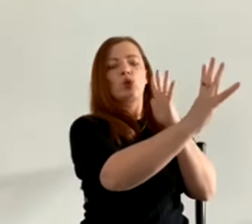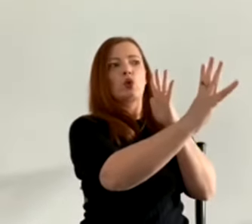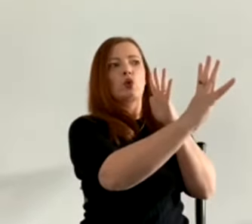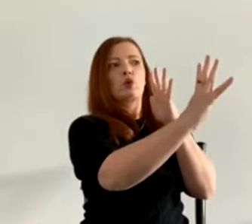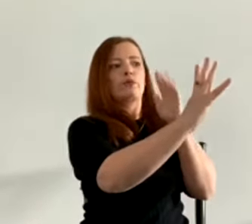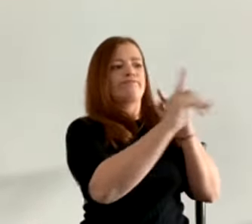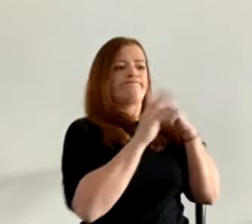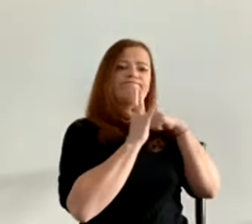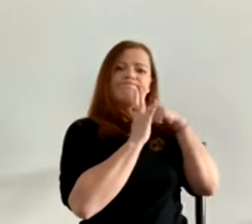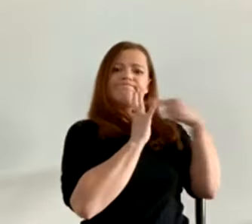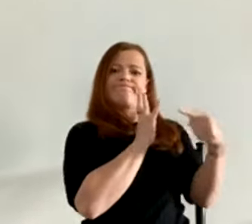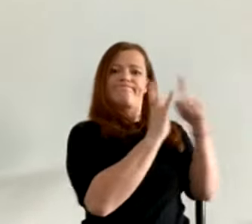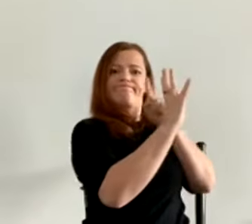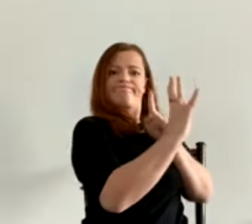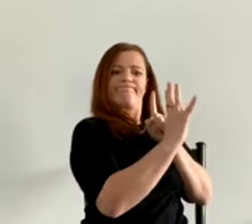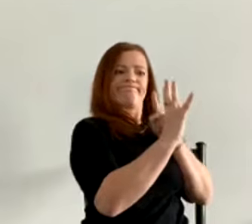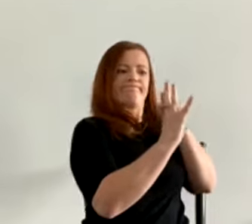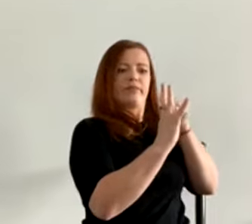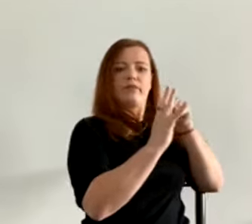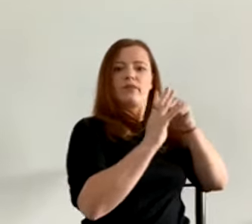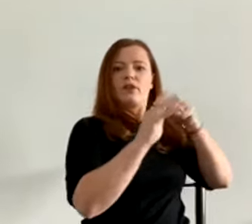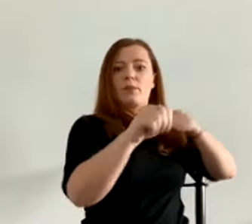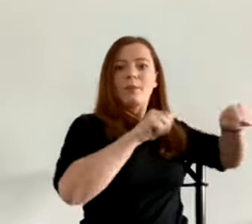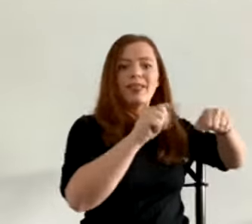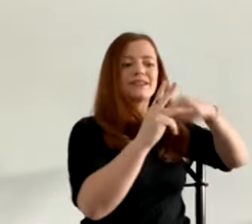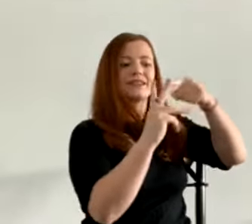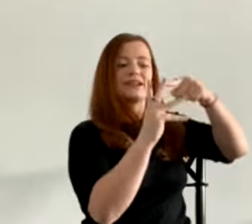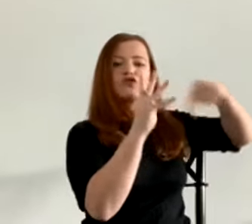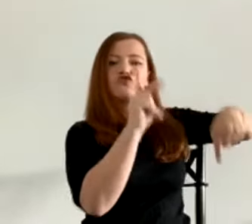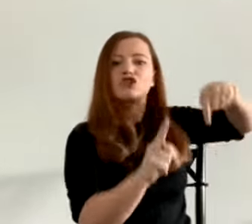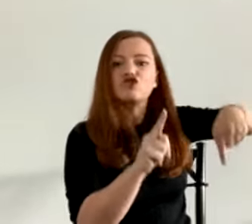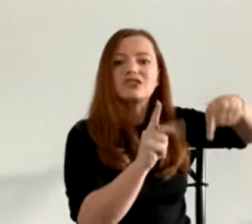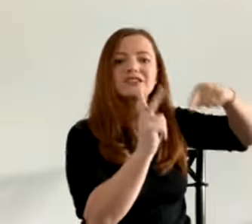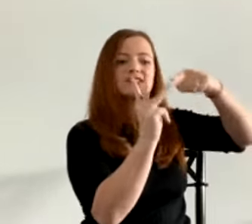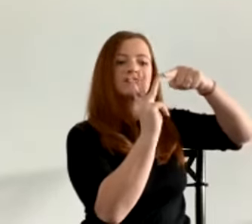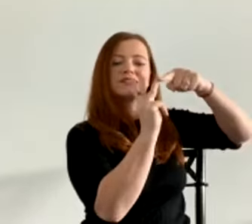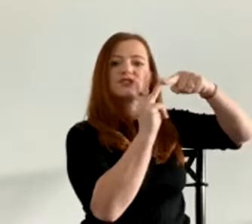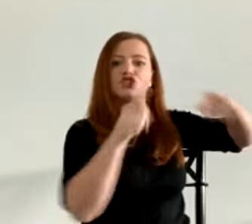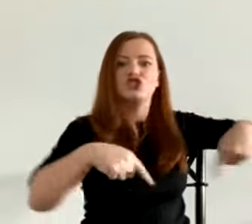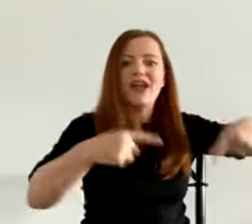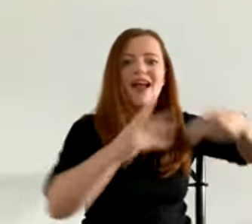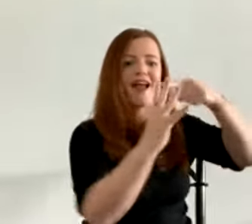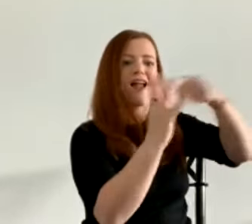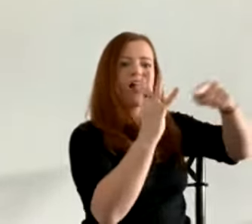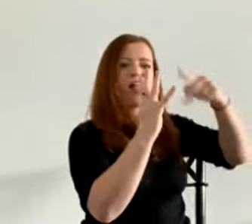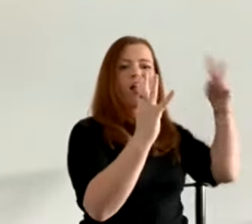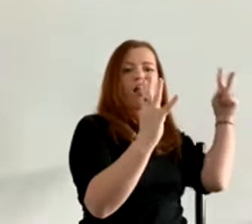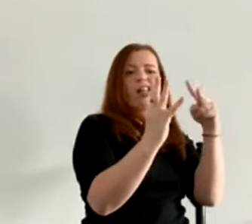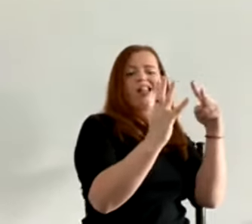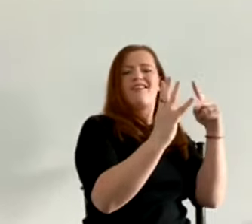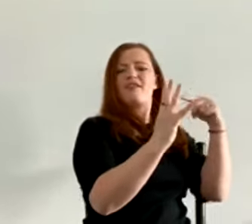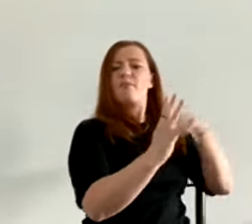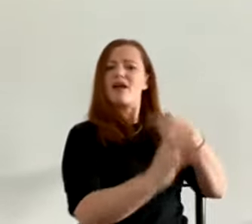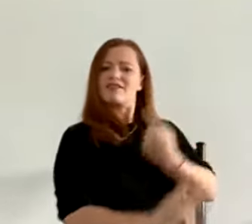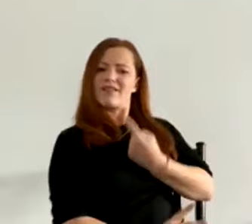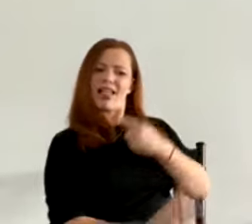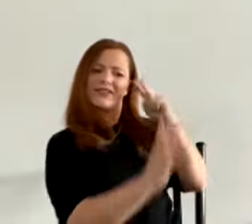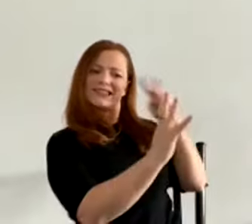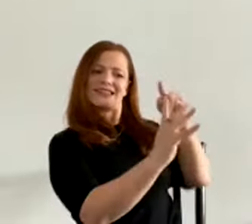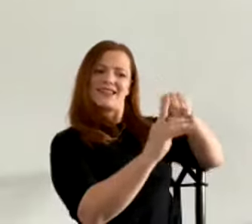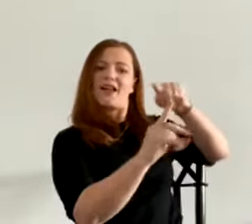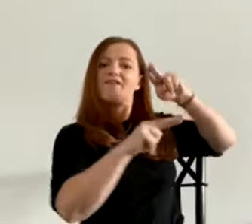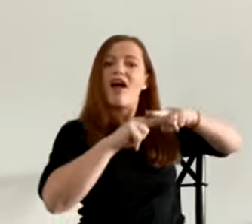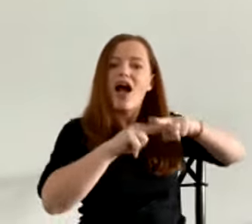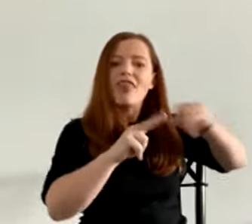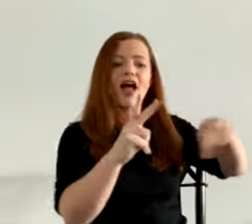mobility scooter, a power chair, a pair of crutches. That's what everyone else sees. Only you see a father, a horse